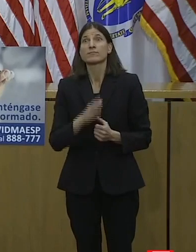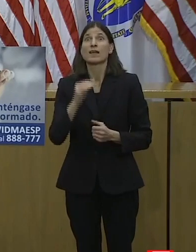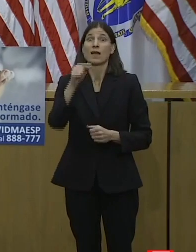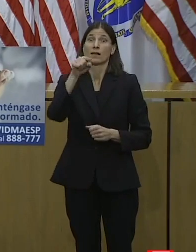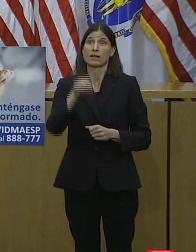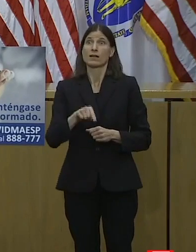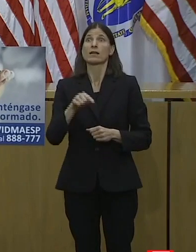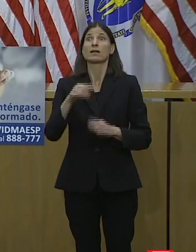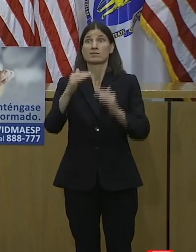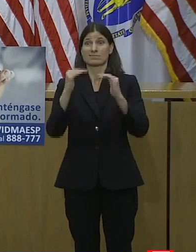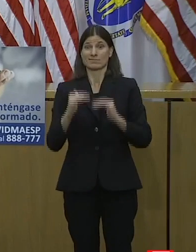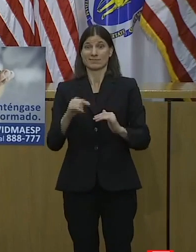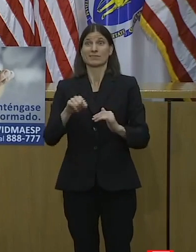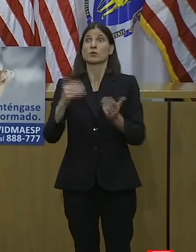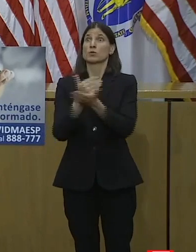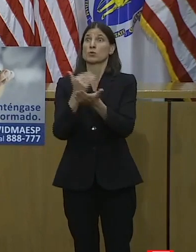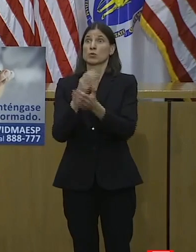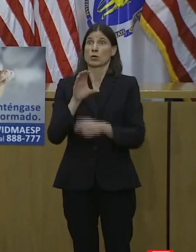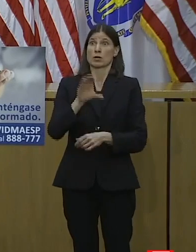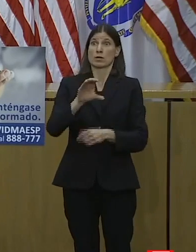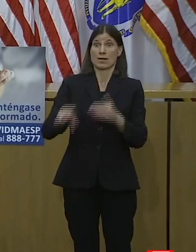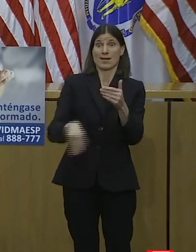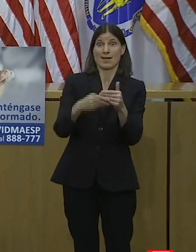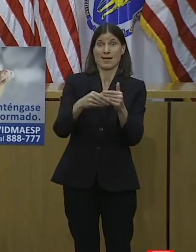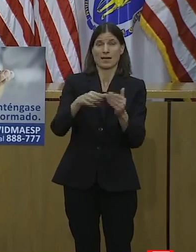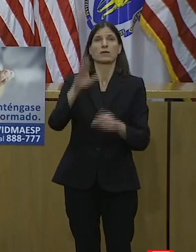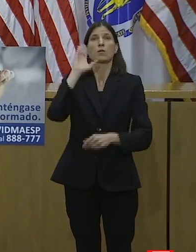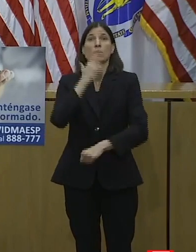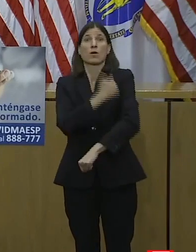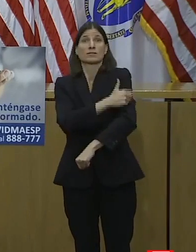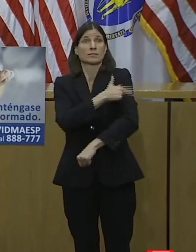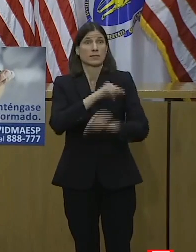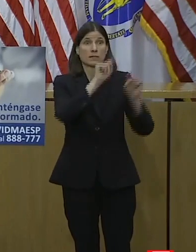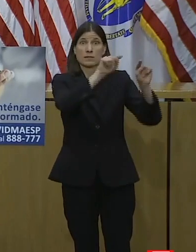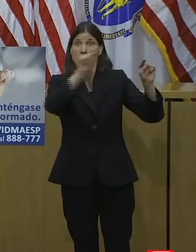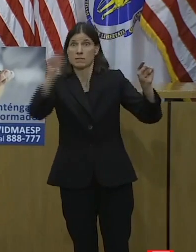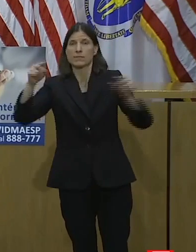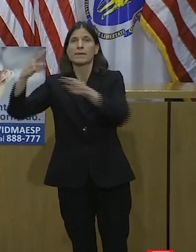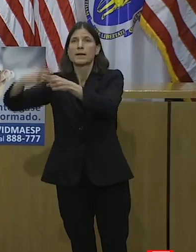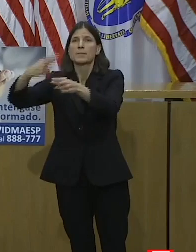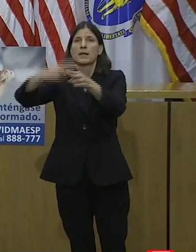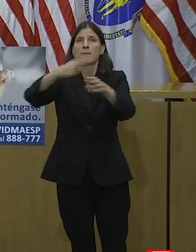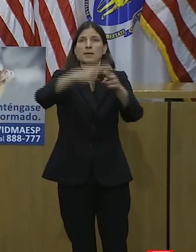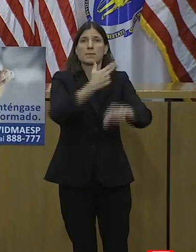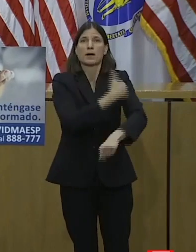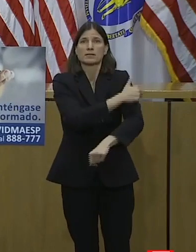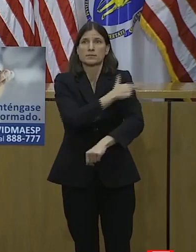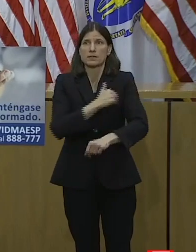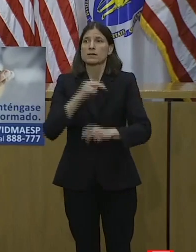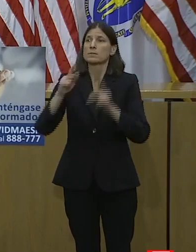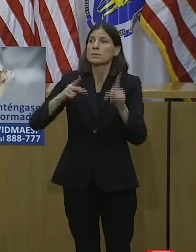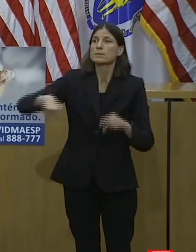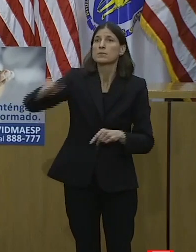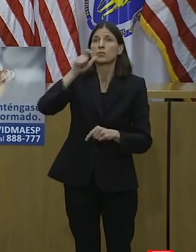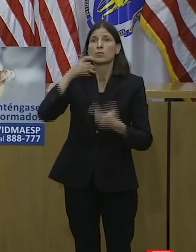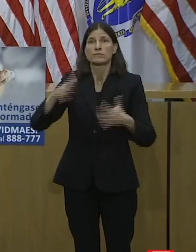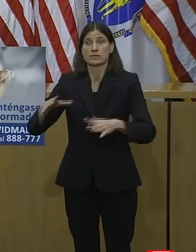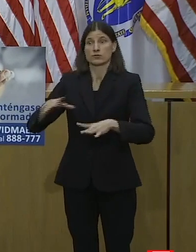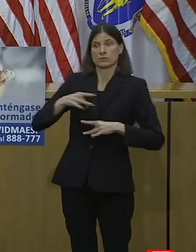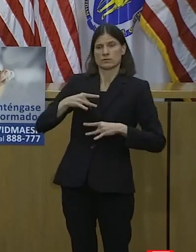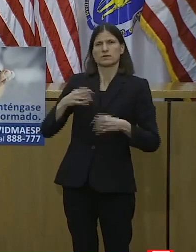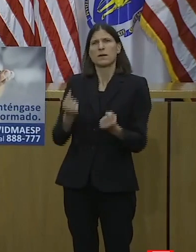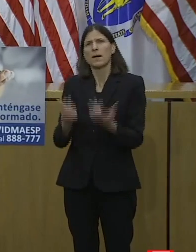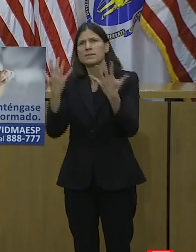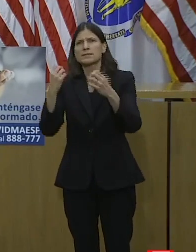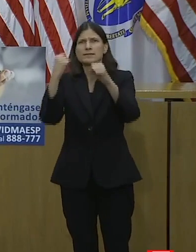total number of COVID-19 tests, the number of tests that were positive, the number of deaths, and those deaths by age group,